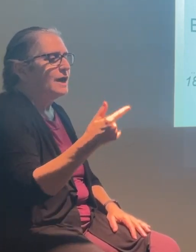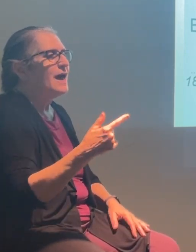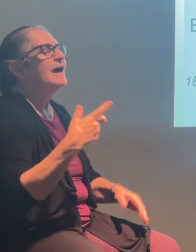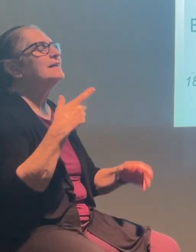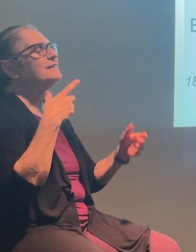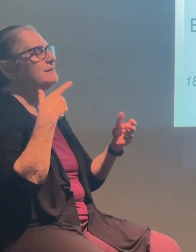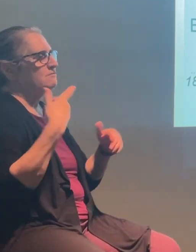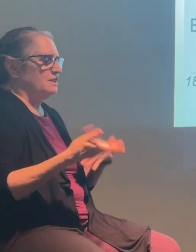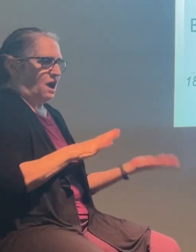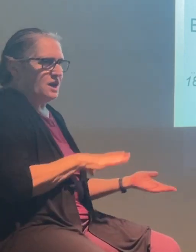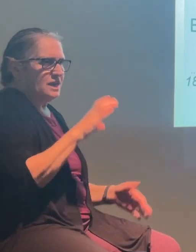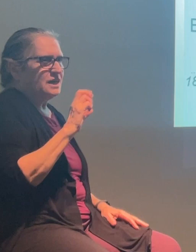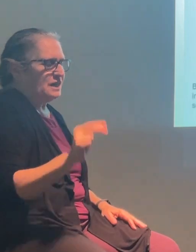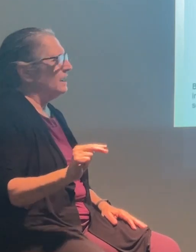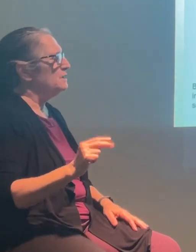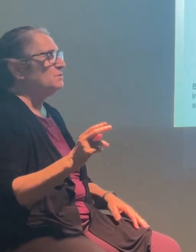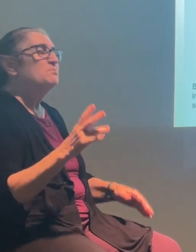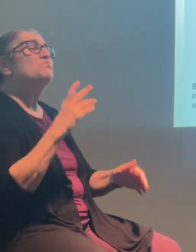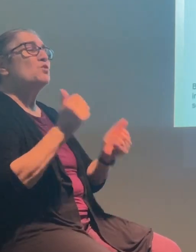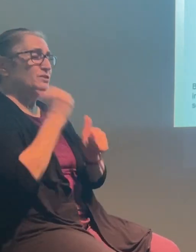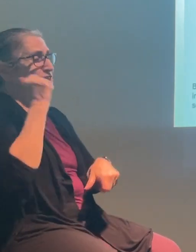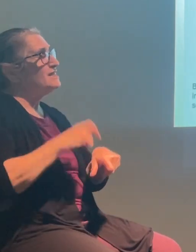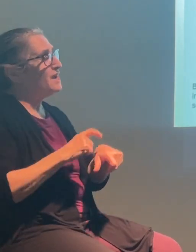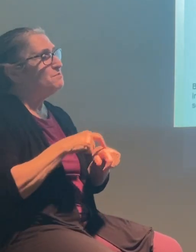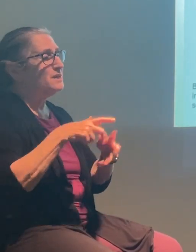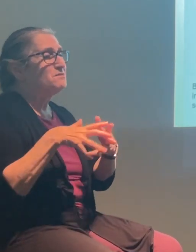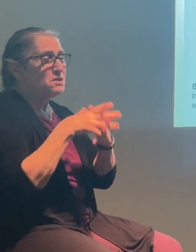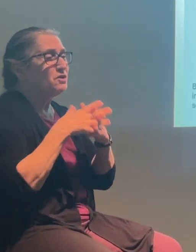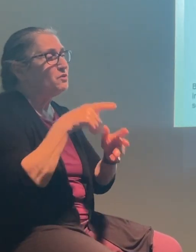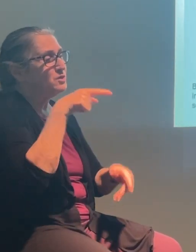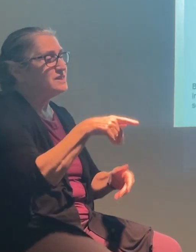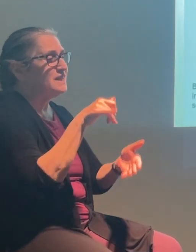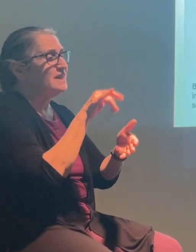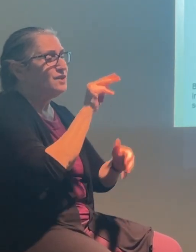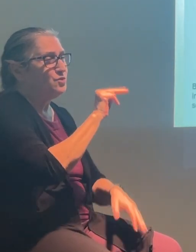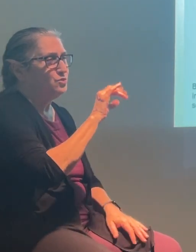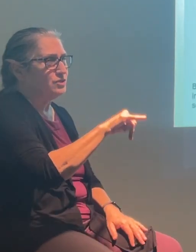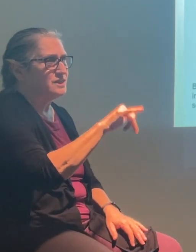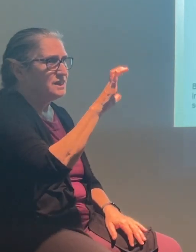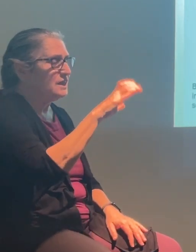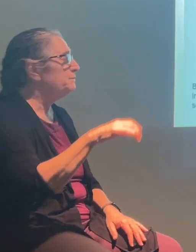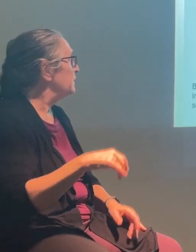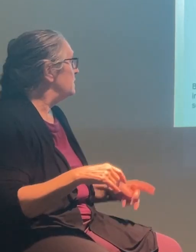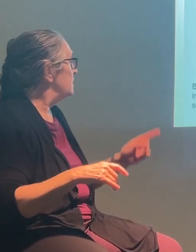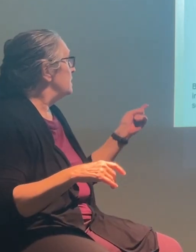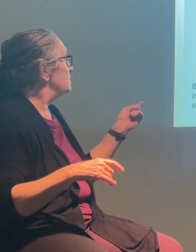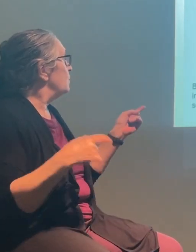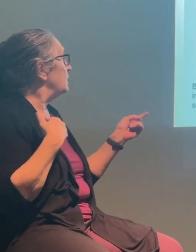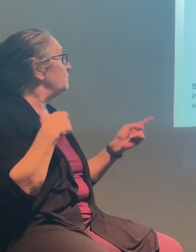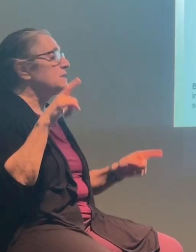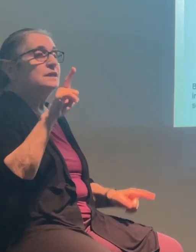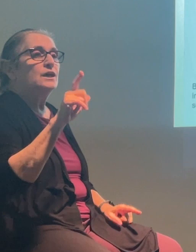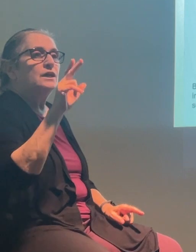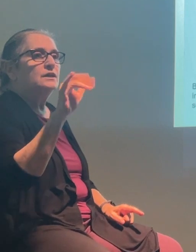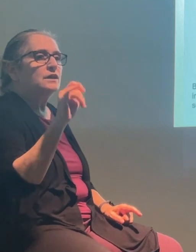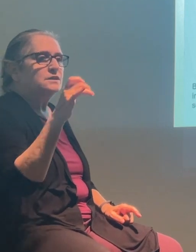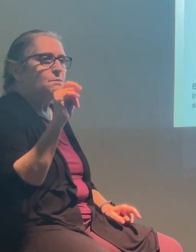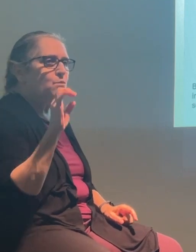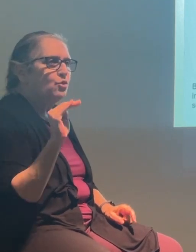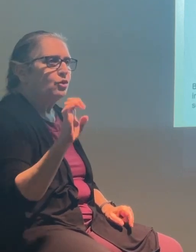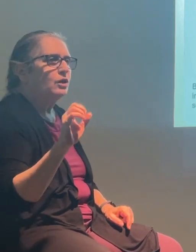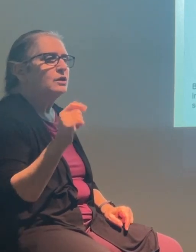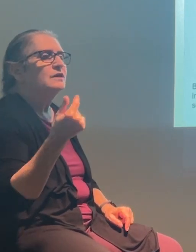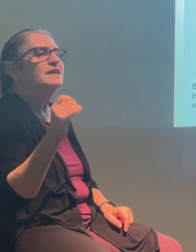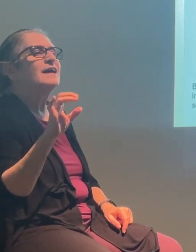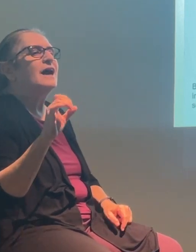York City. But when he was young, the family left Luxembourg, moved to Michigan,